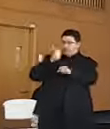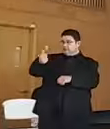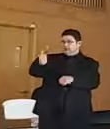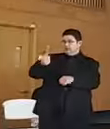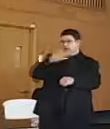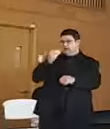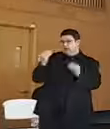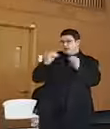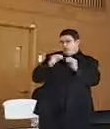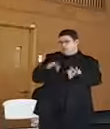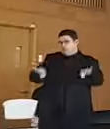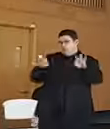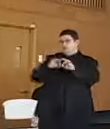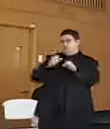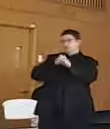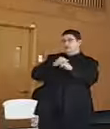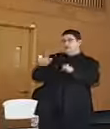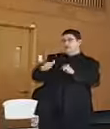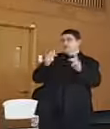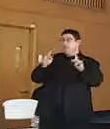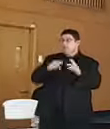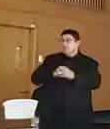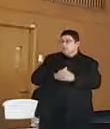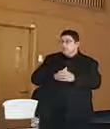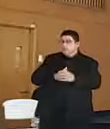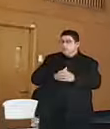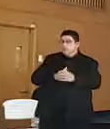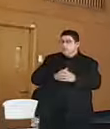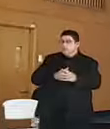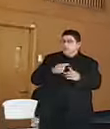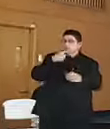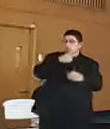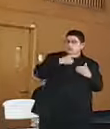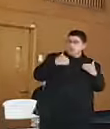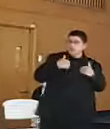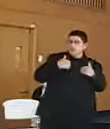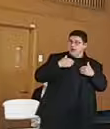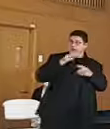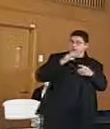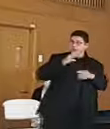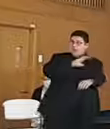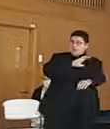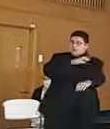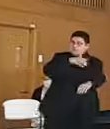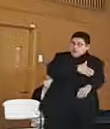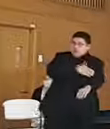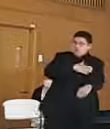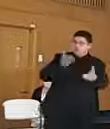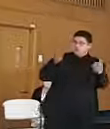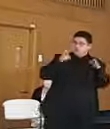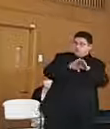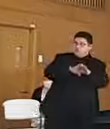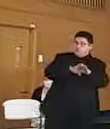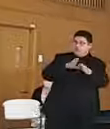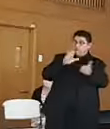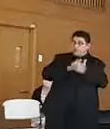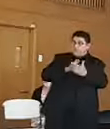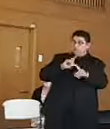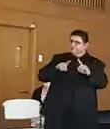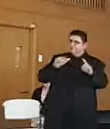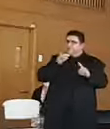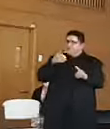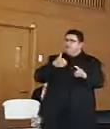more importantly, protect others. But you have the power to shut down the schools, but you don't have the power to shut down the protest.